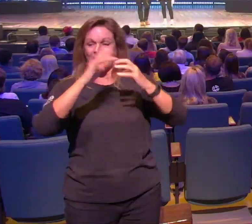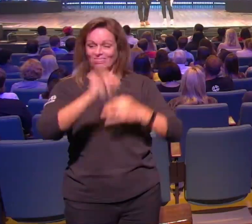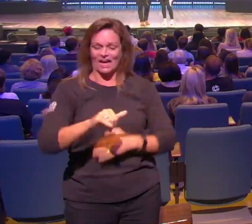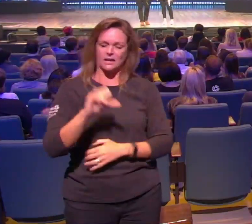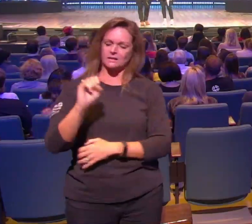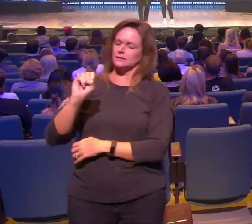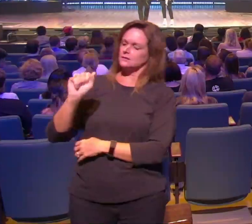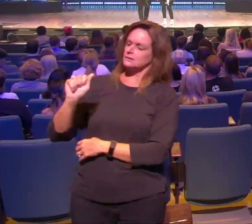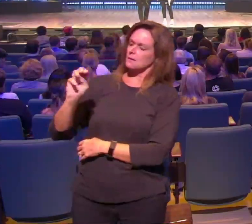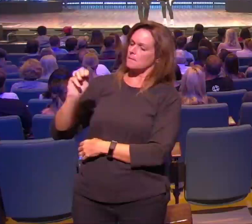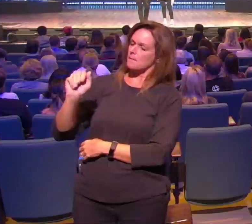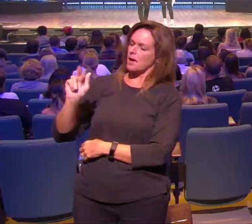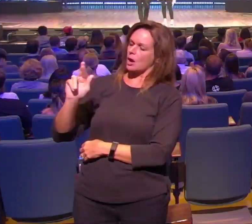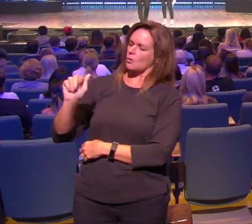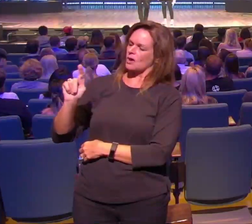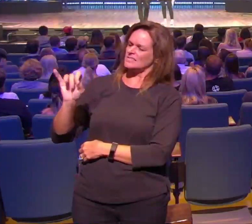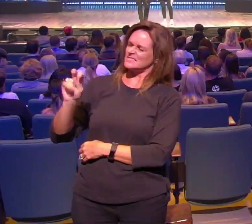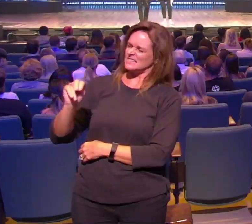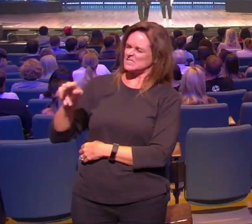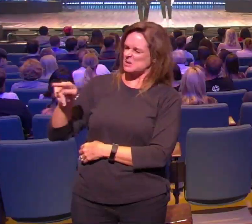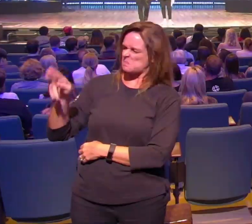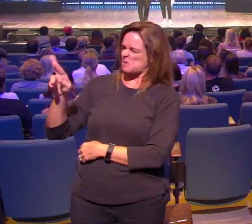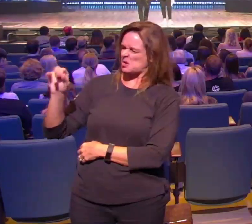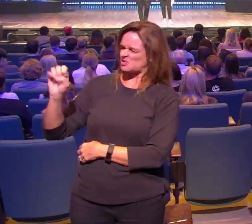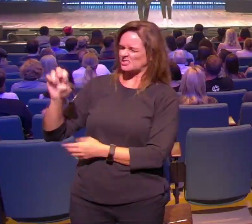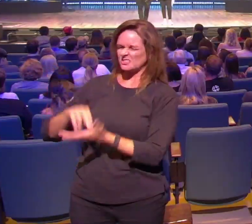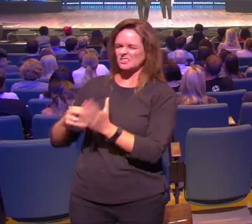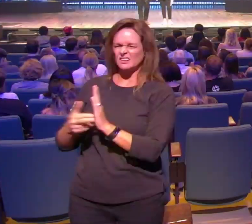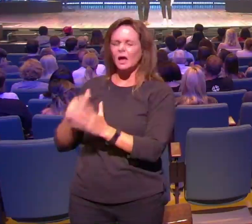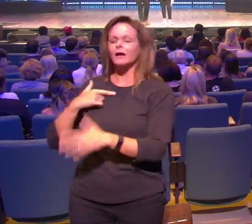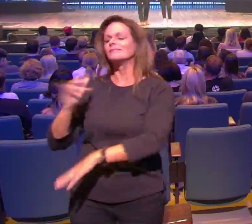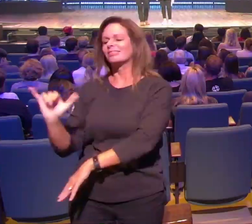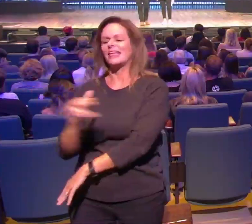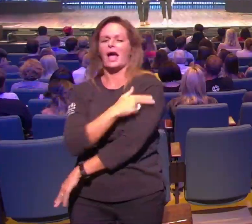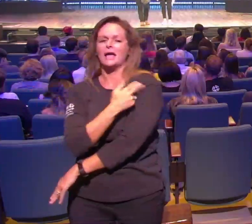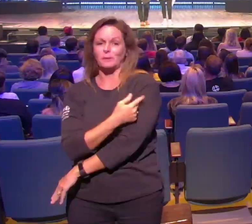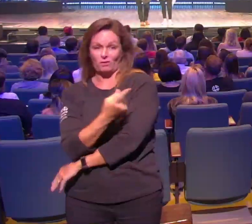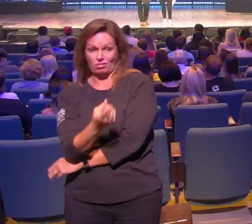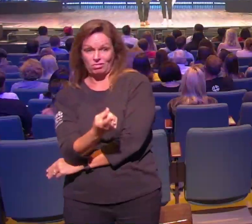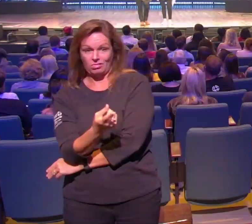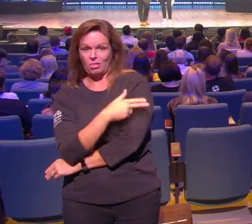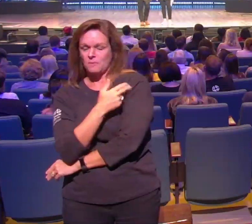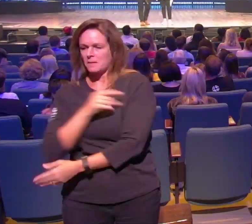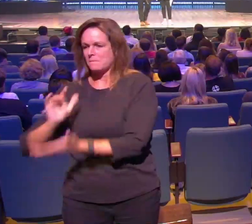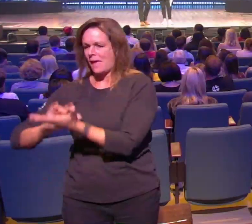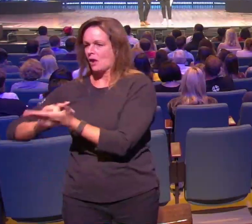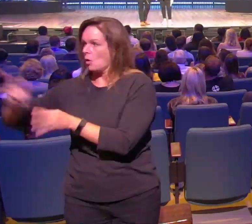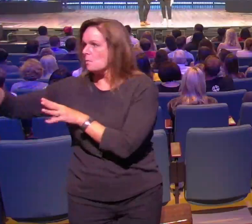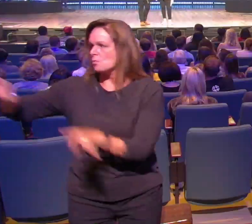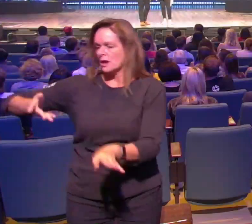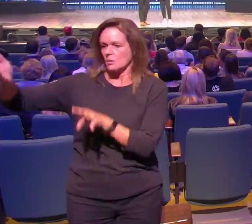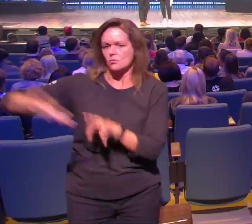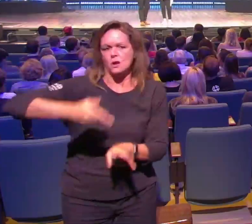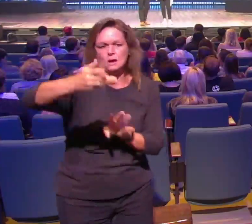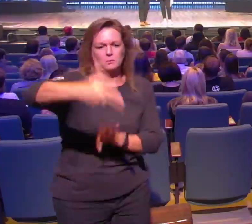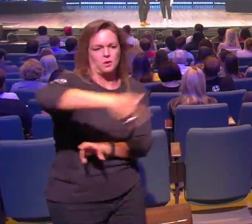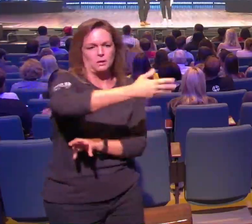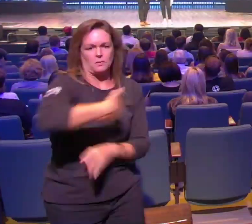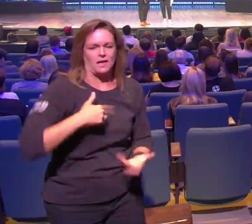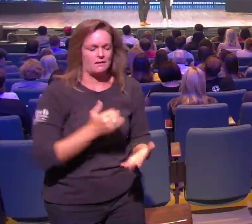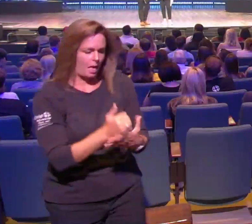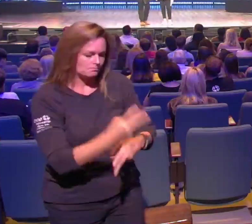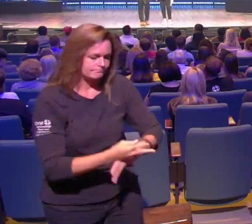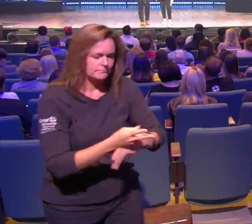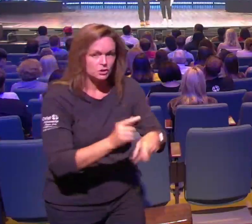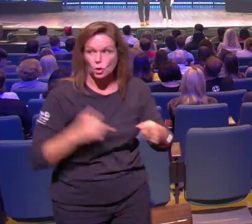set up right there in Grand Bahama to take care of those that are hurting and broken, and we get to be a part of helping to fund that and make that happen. So that's, we just want to